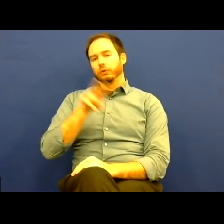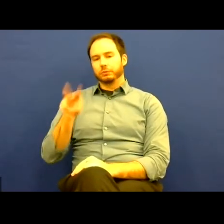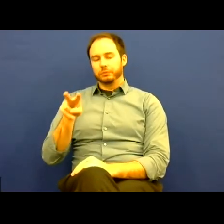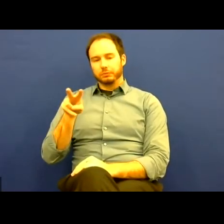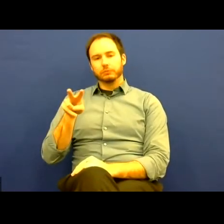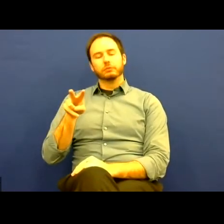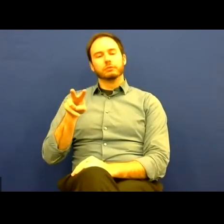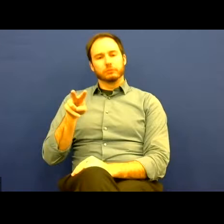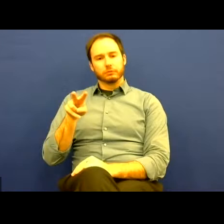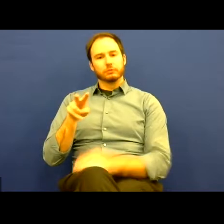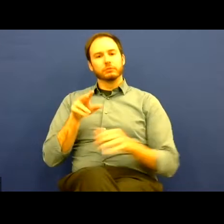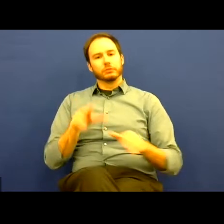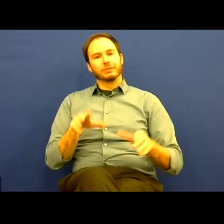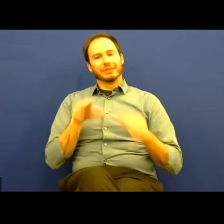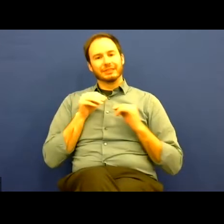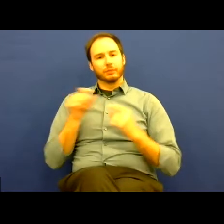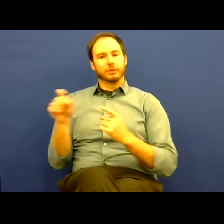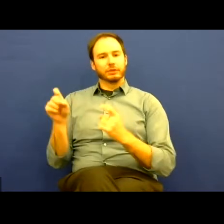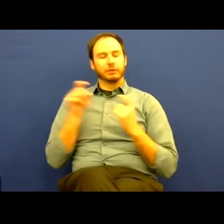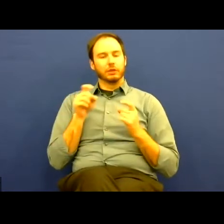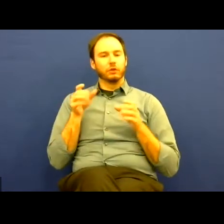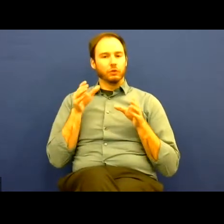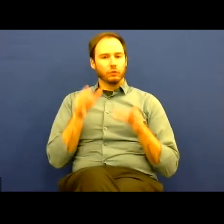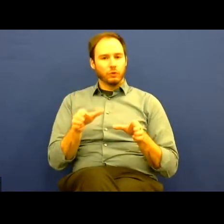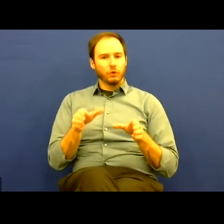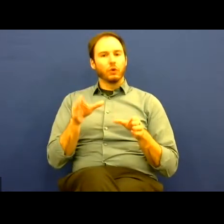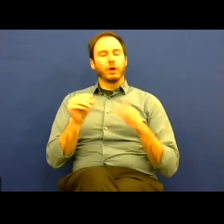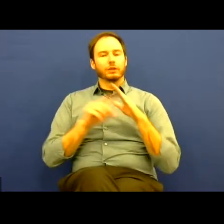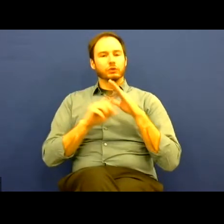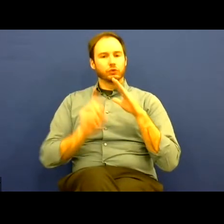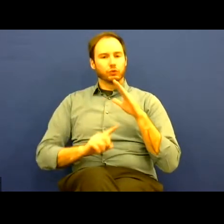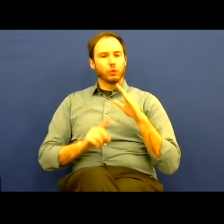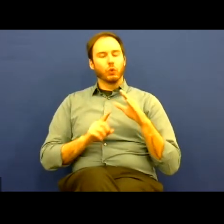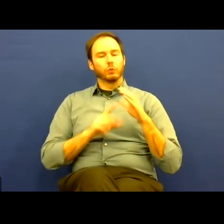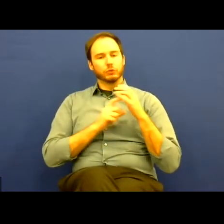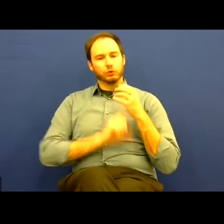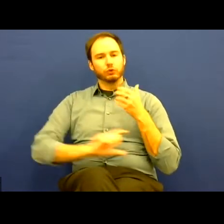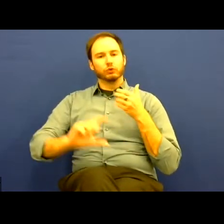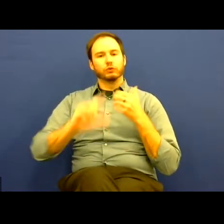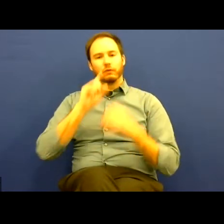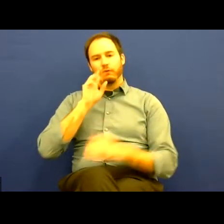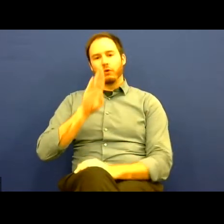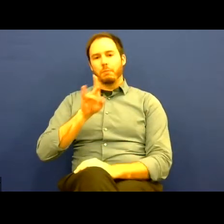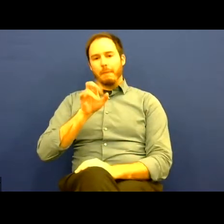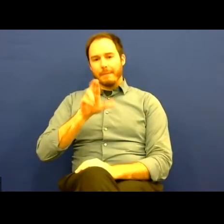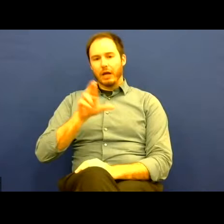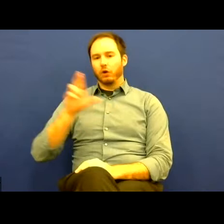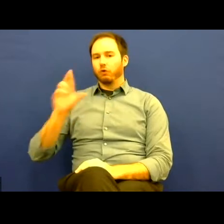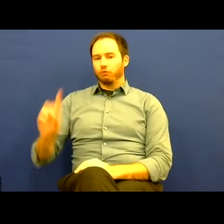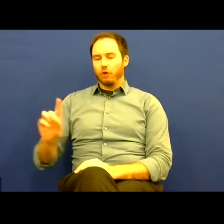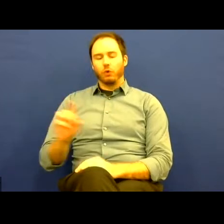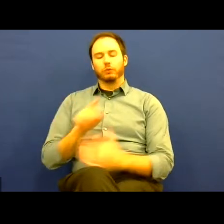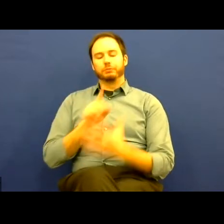25-354/2022 to accept the dedication of roadways and storm sewers for Becker Road. Second.